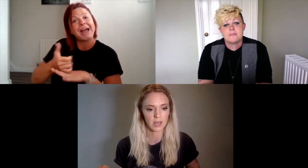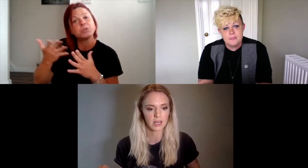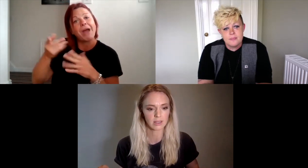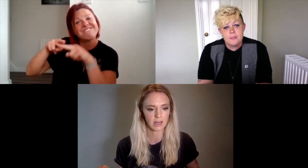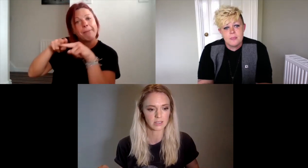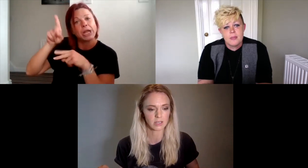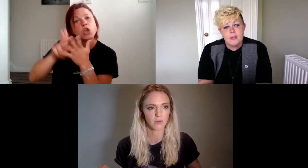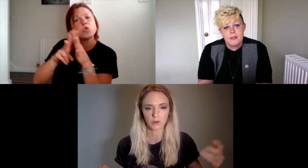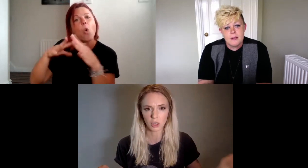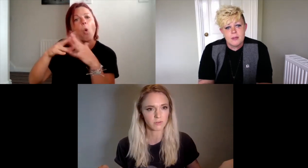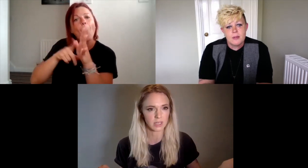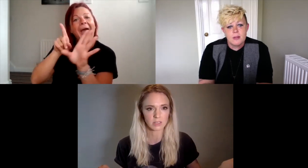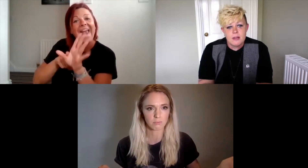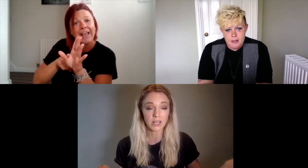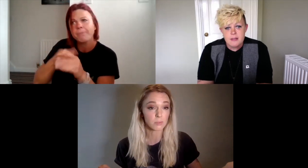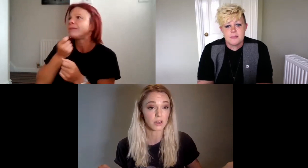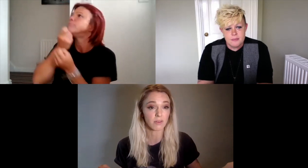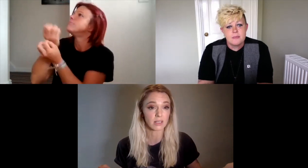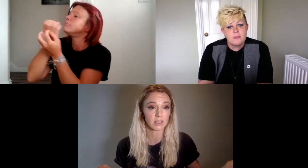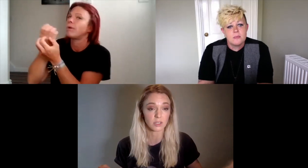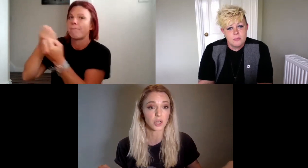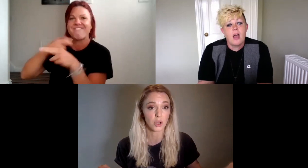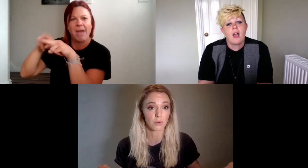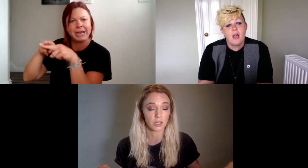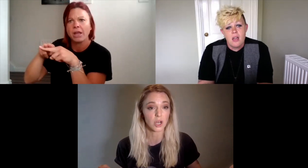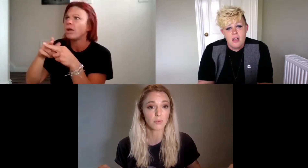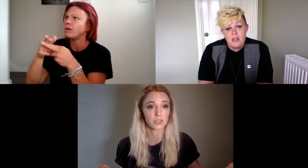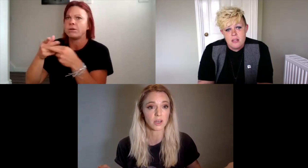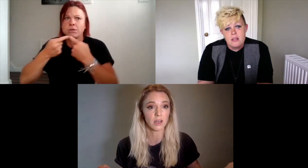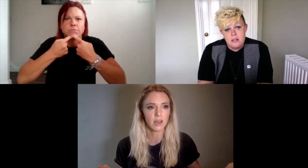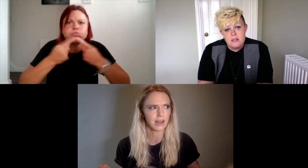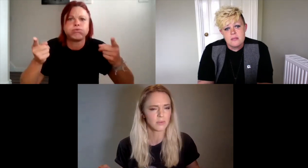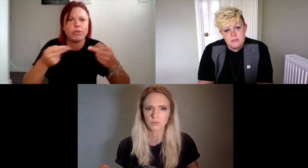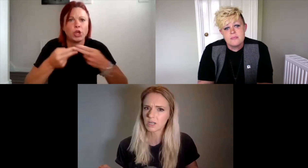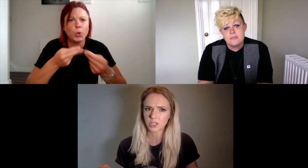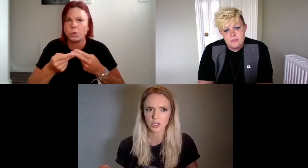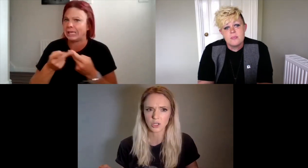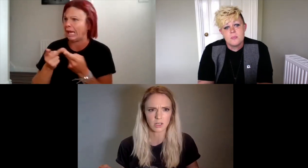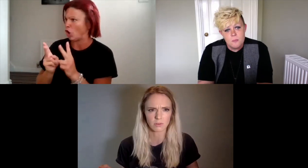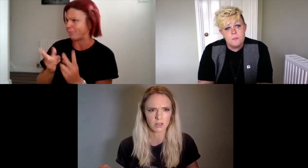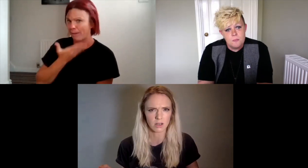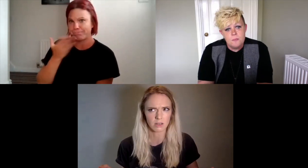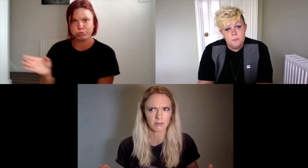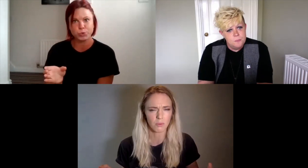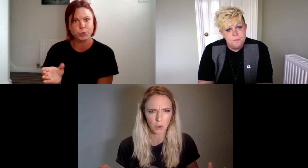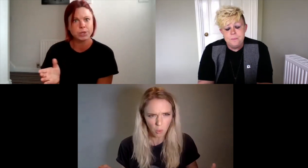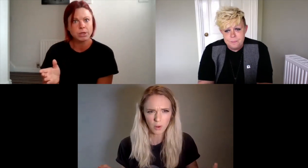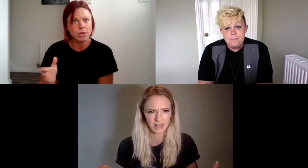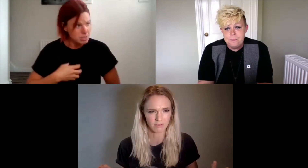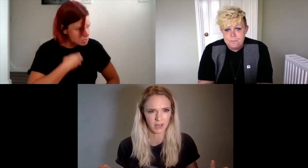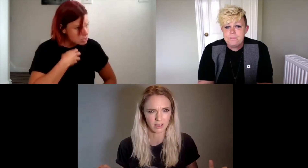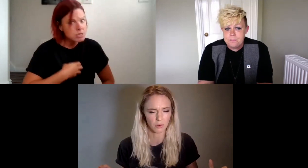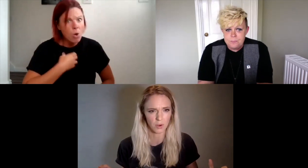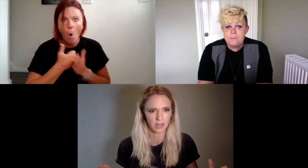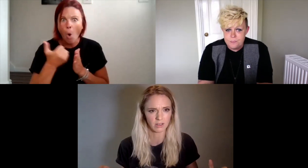Norway, that for a lot of these press briefings there is no interpreter, and he was really shocked. He was like, oh, we always